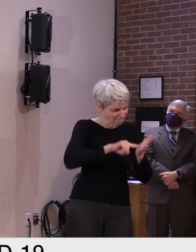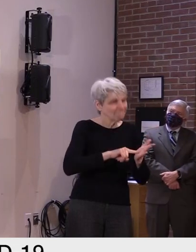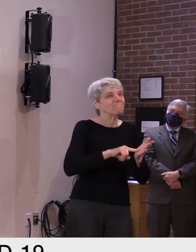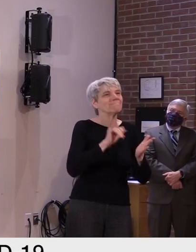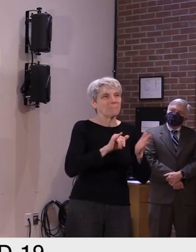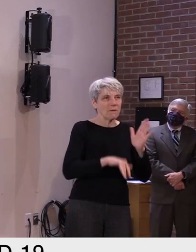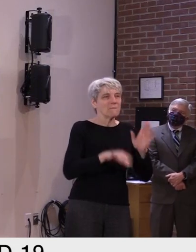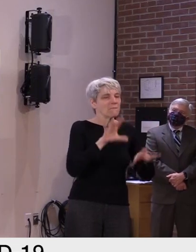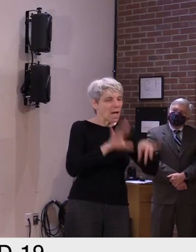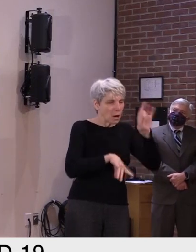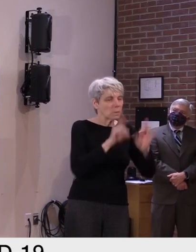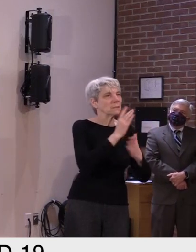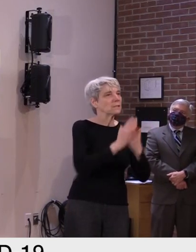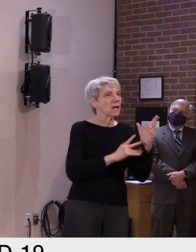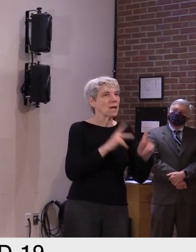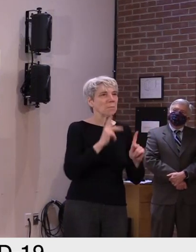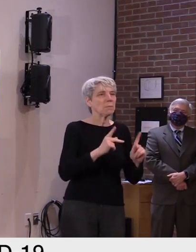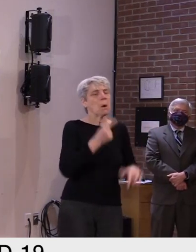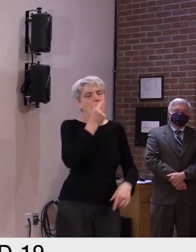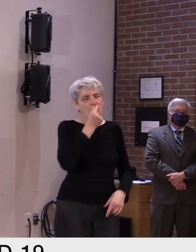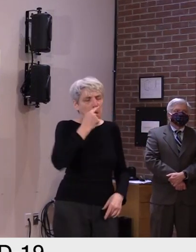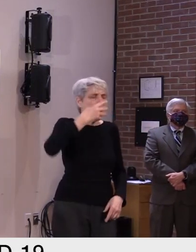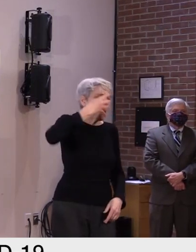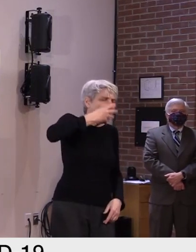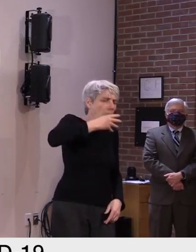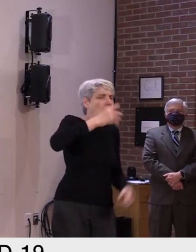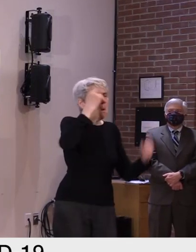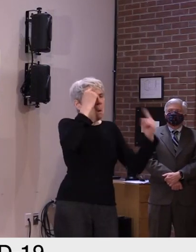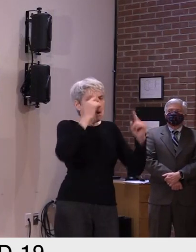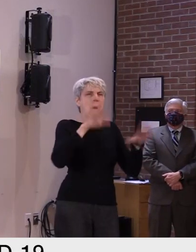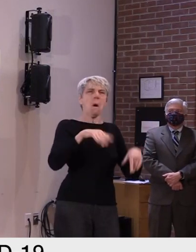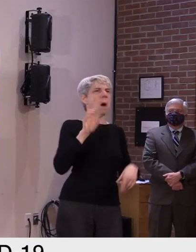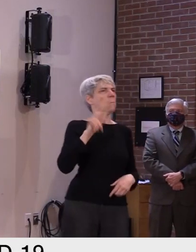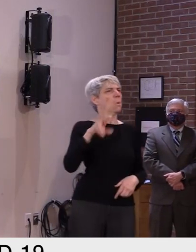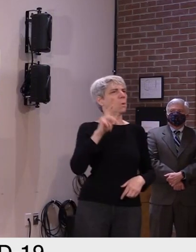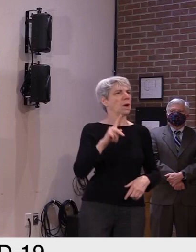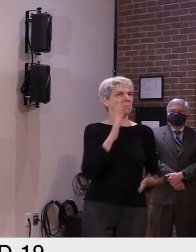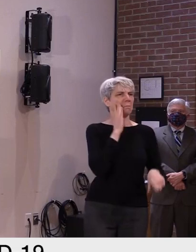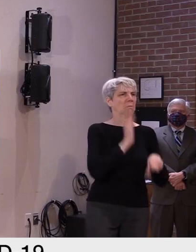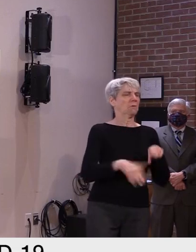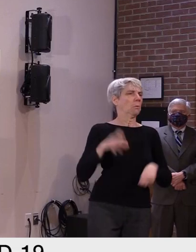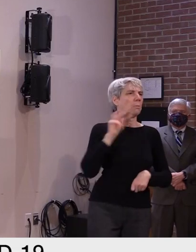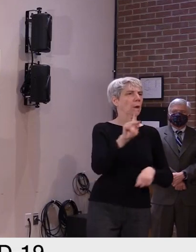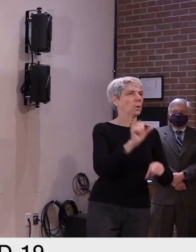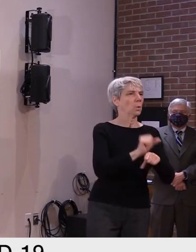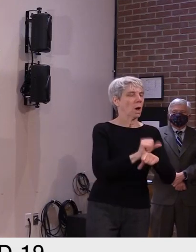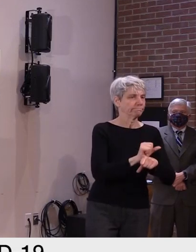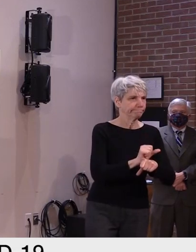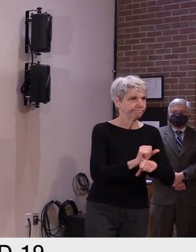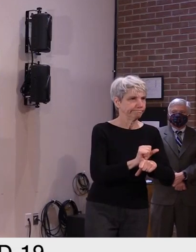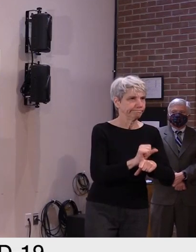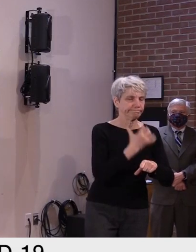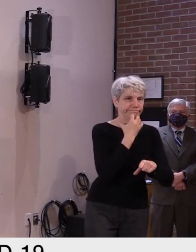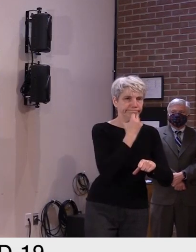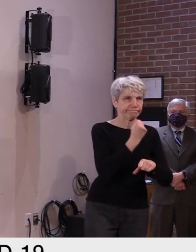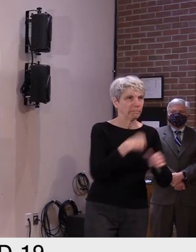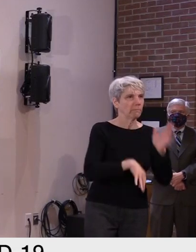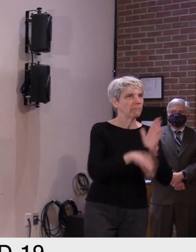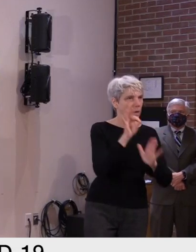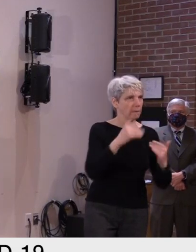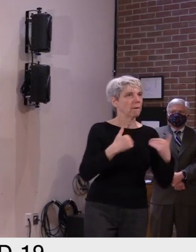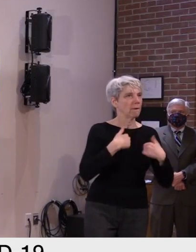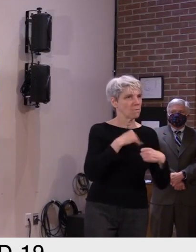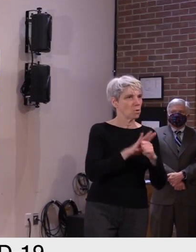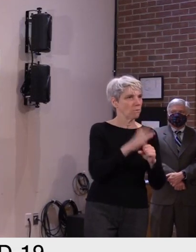their daily activities while symptomatic, unaware that they would eventually test positive.